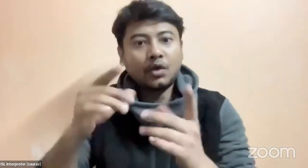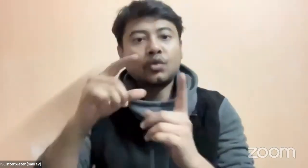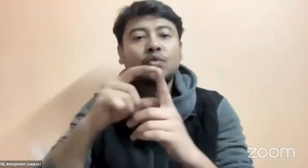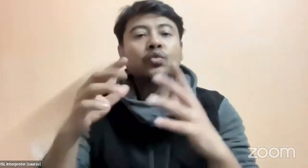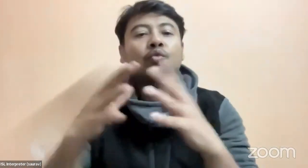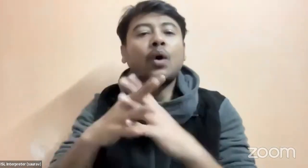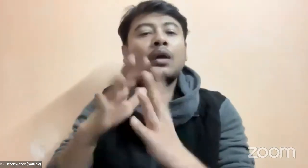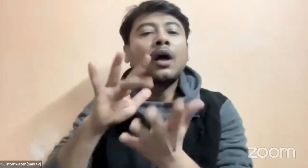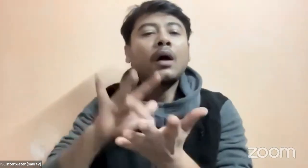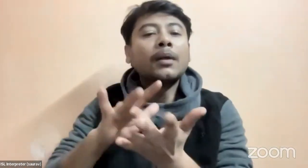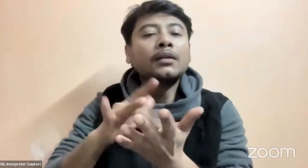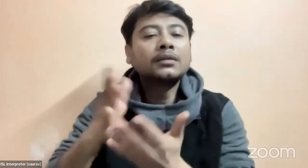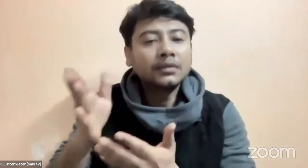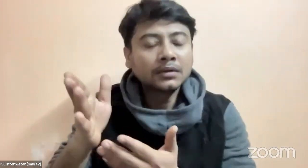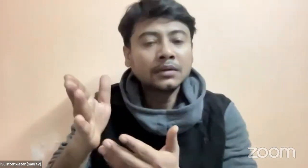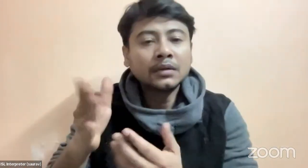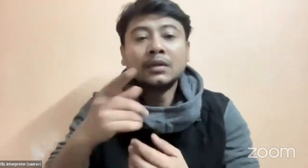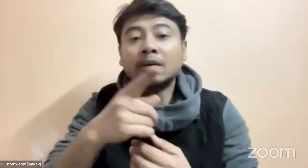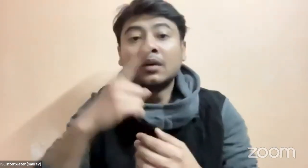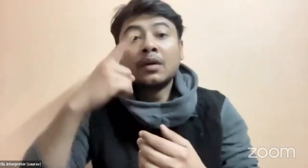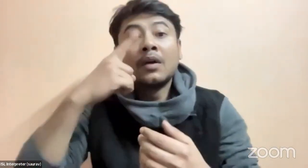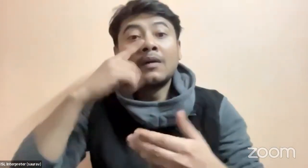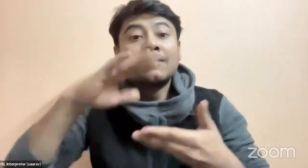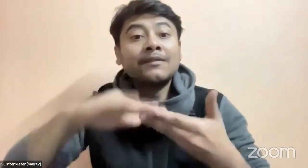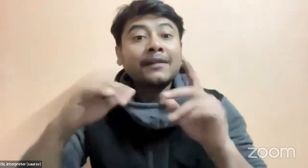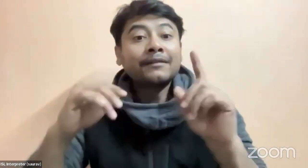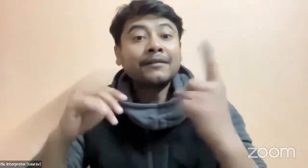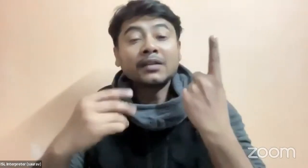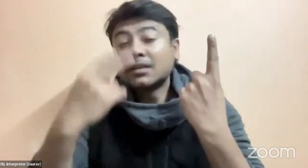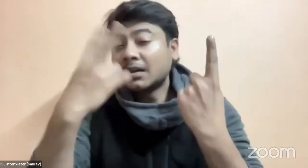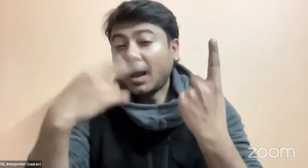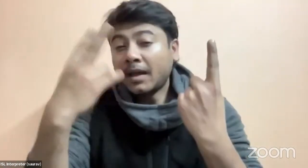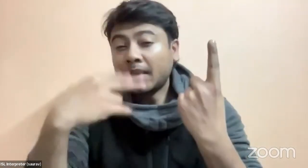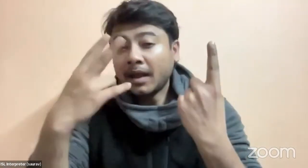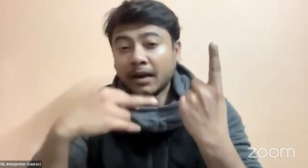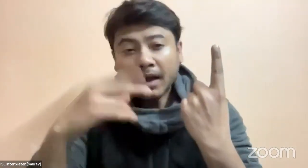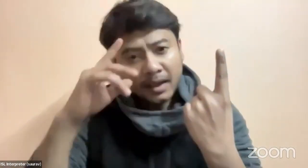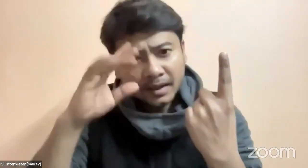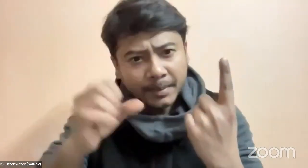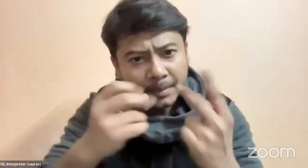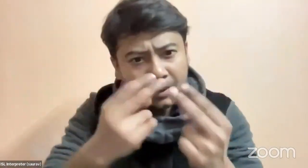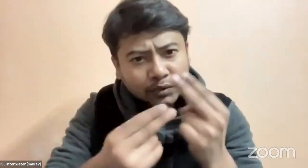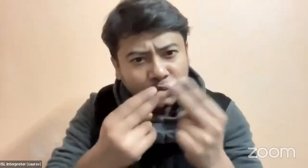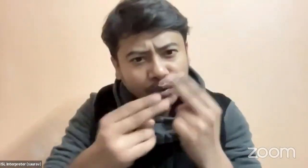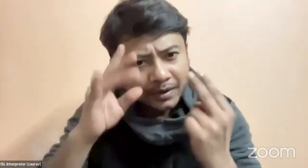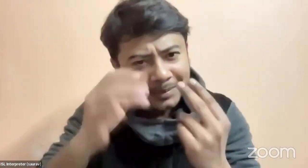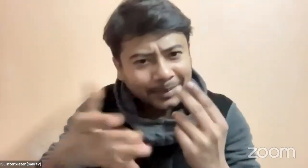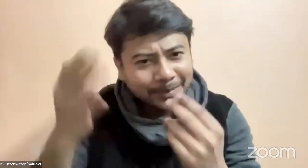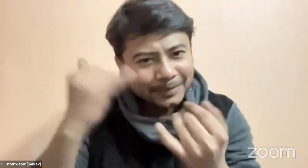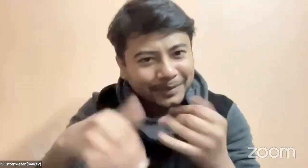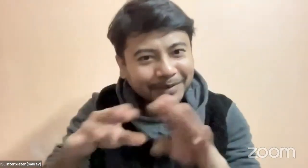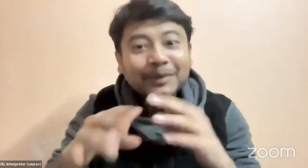How many of you remember? Please raise your hand. Just in the gallery, no need to raise separately, no need to spotlight.